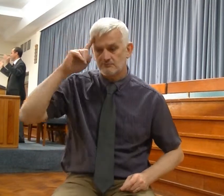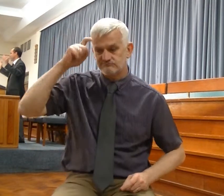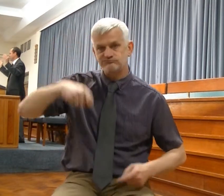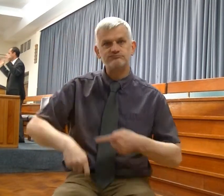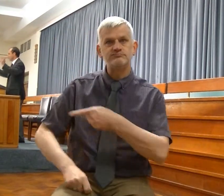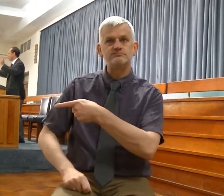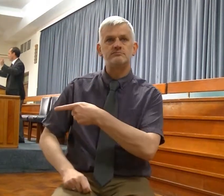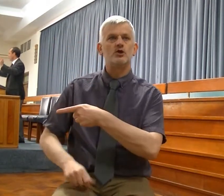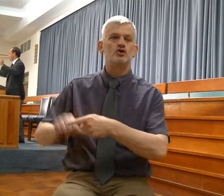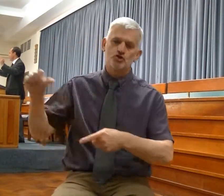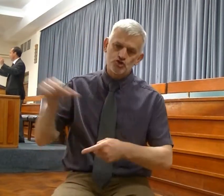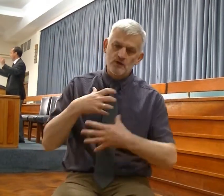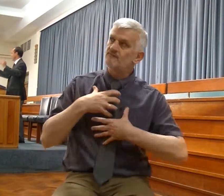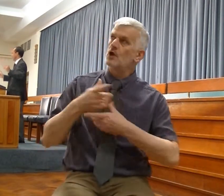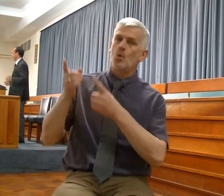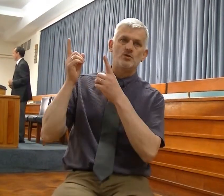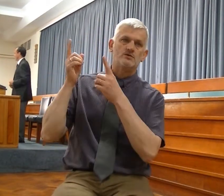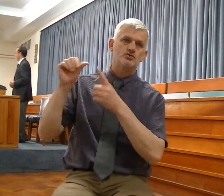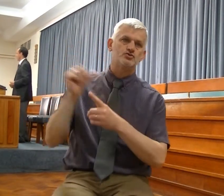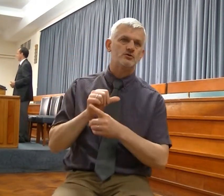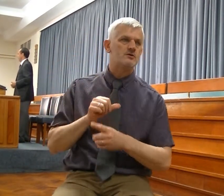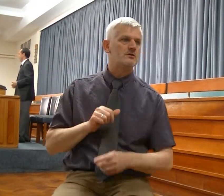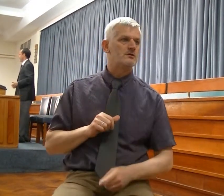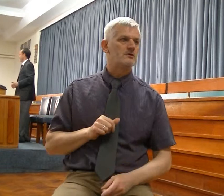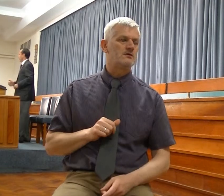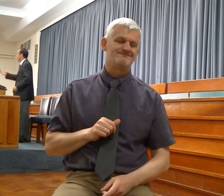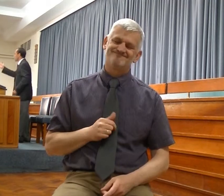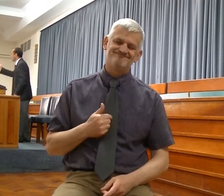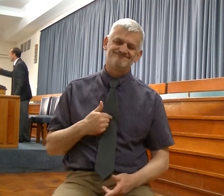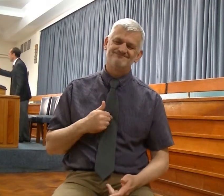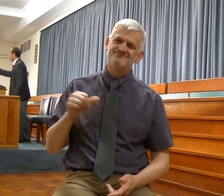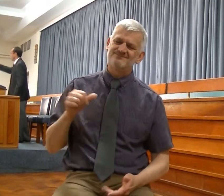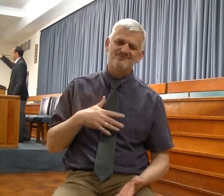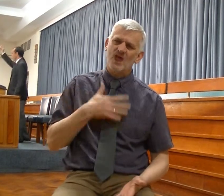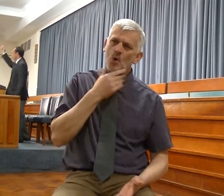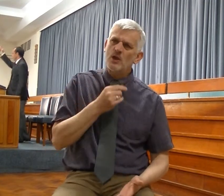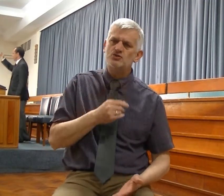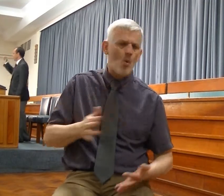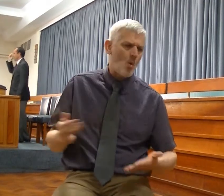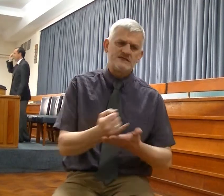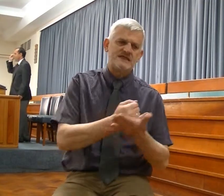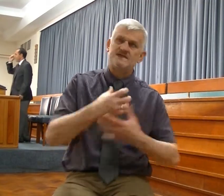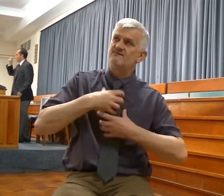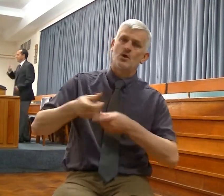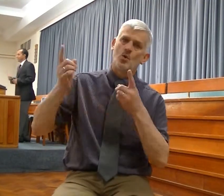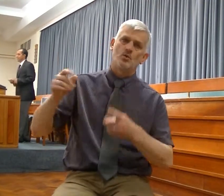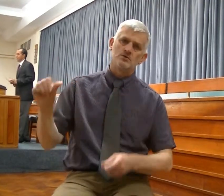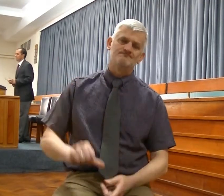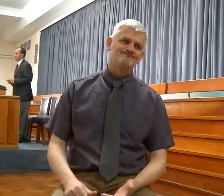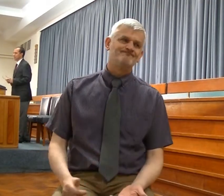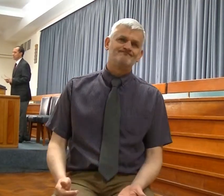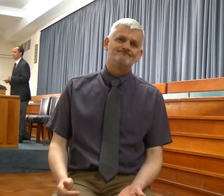if only sinners should tremble before the living God. Whom should we fear? God first.